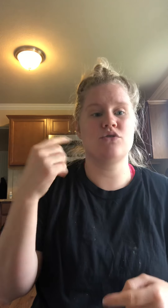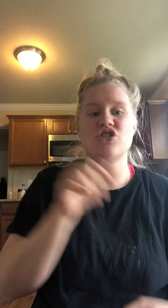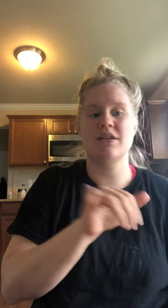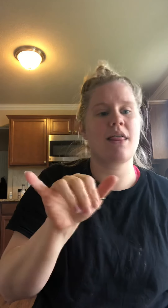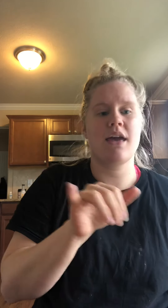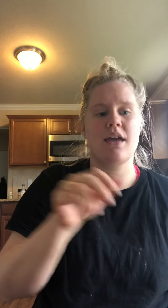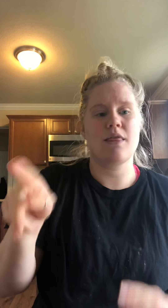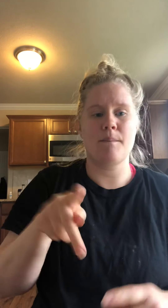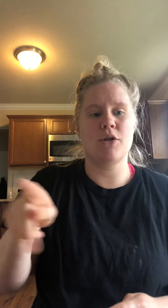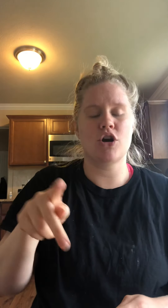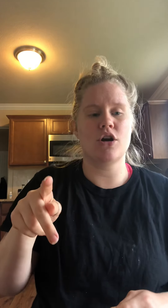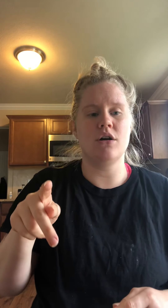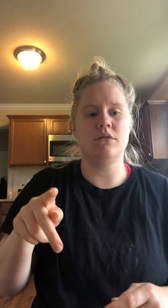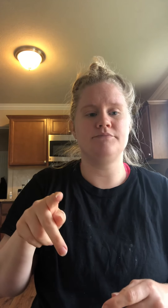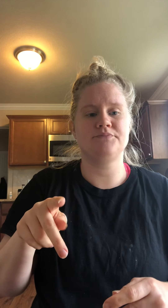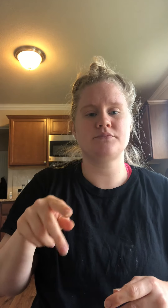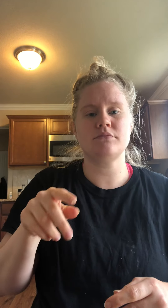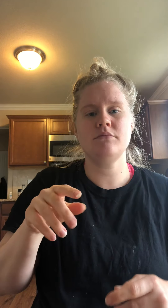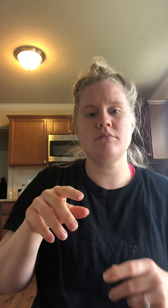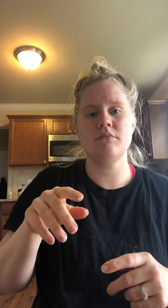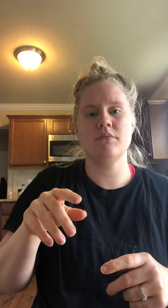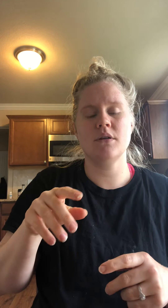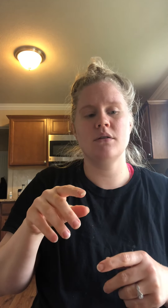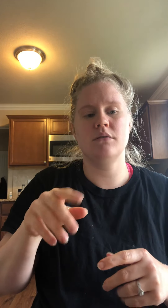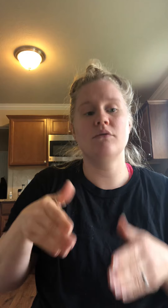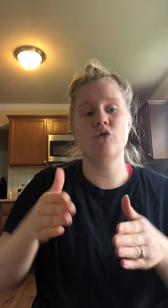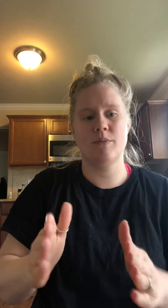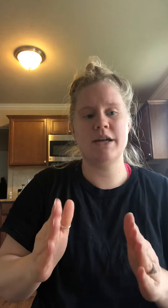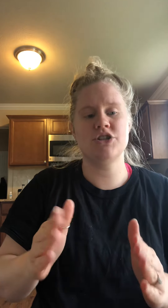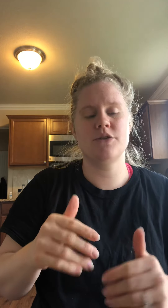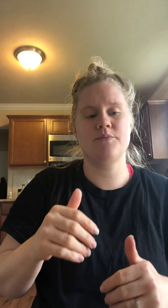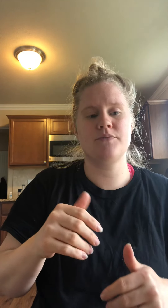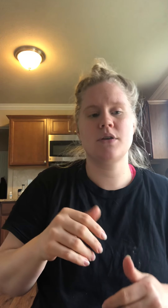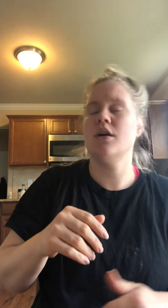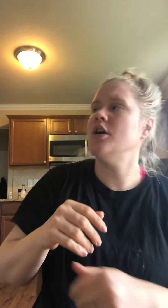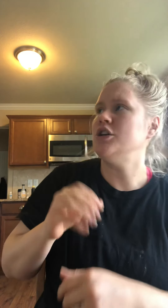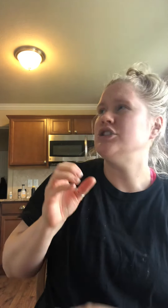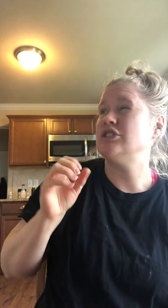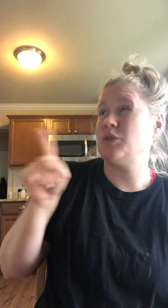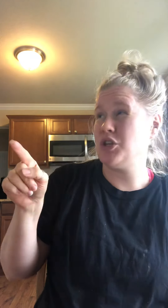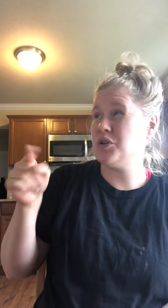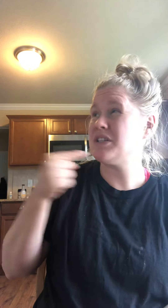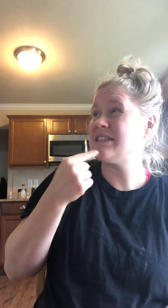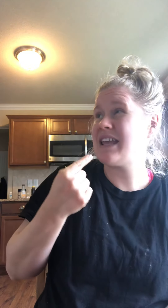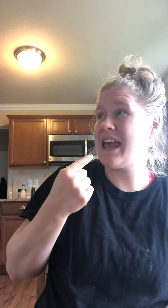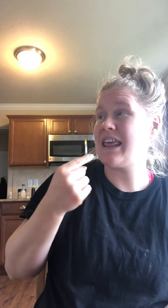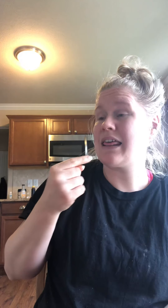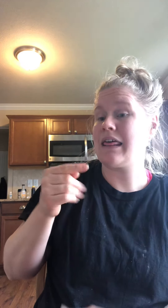nouns. So you're saying that the suffix E at the end of this